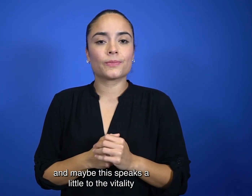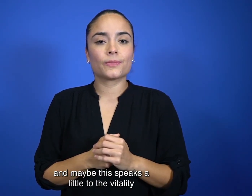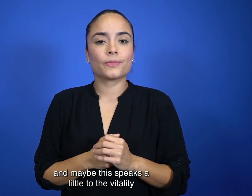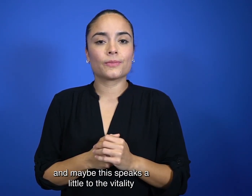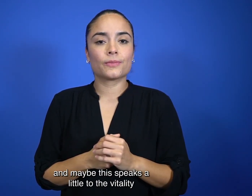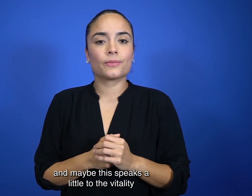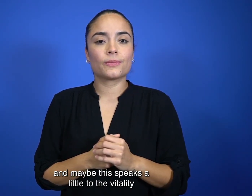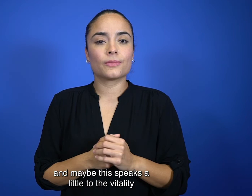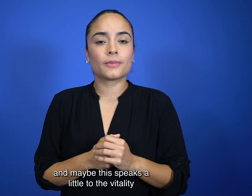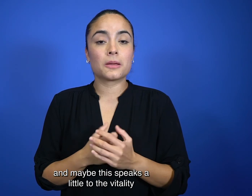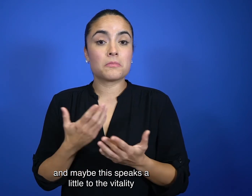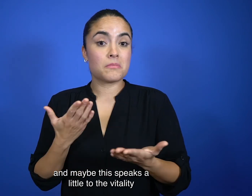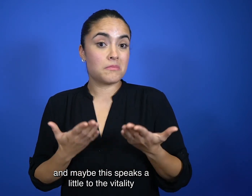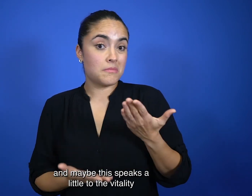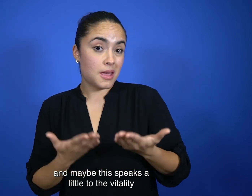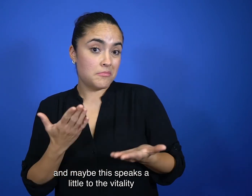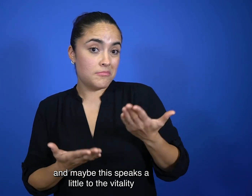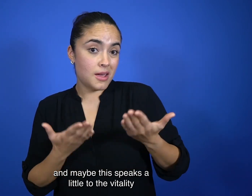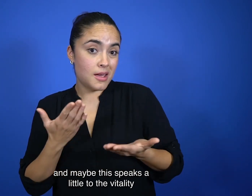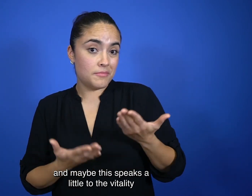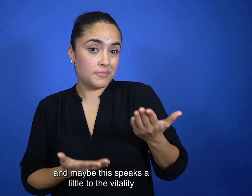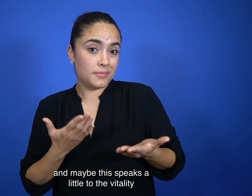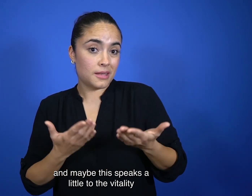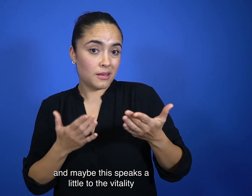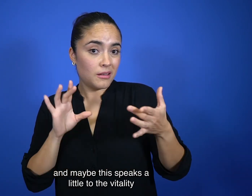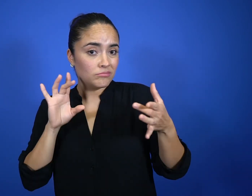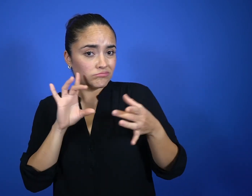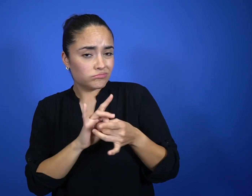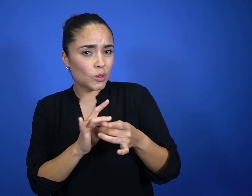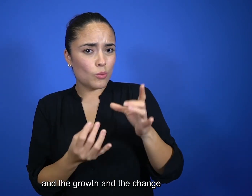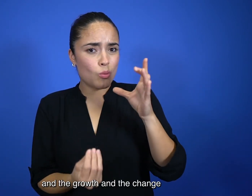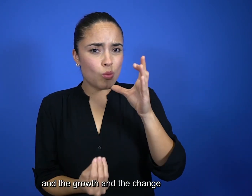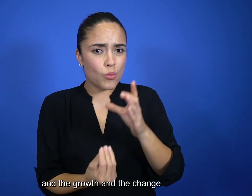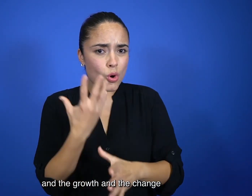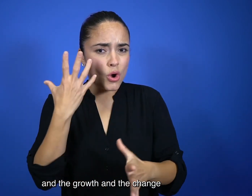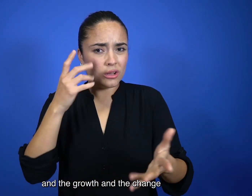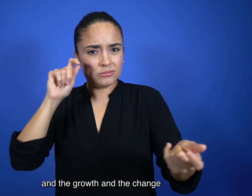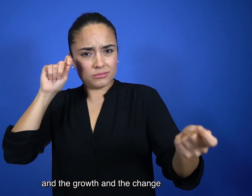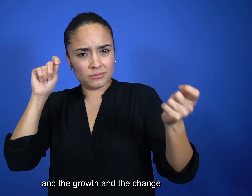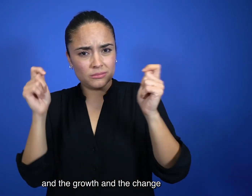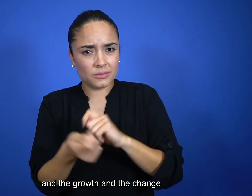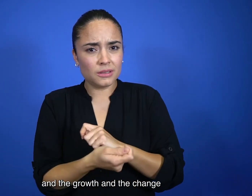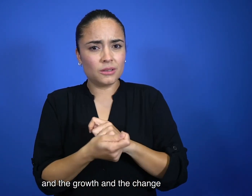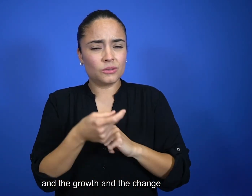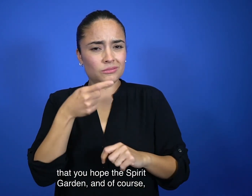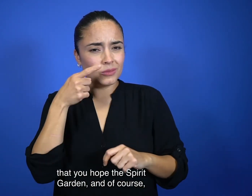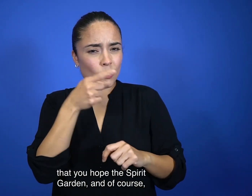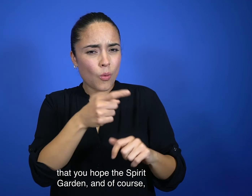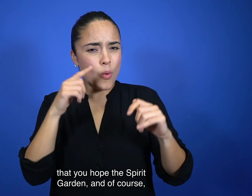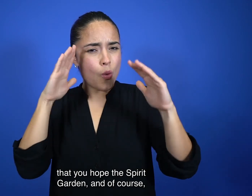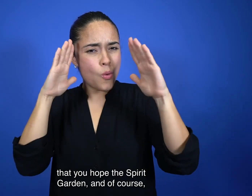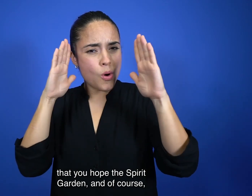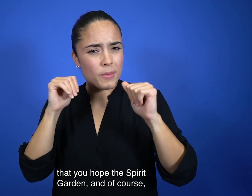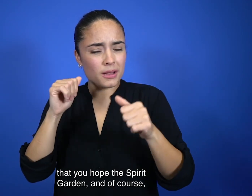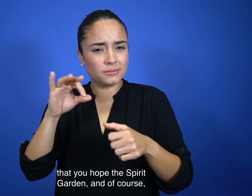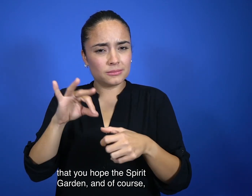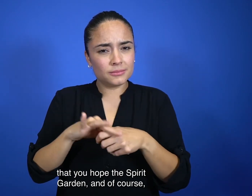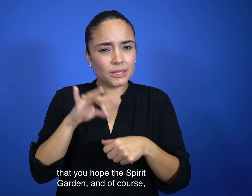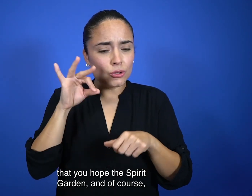speaks a little to the vitality and the growth and the change that you hope the Spirit Garden